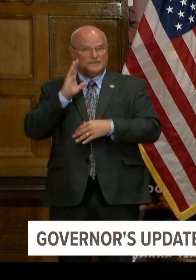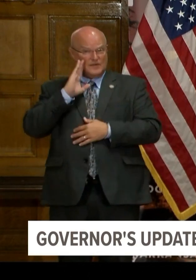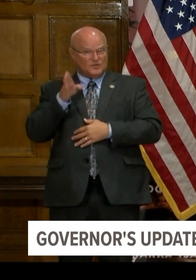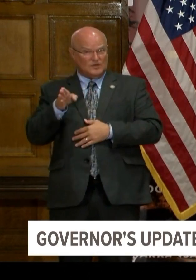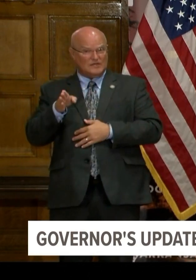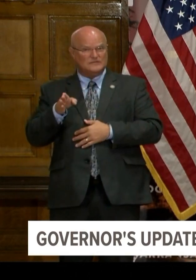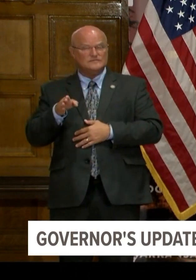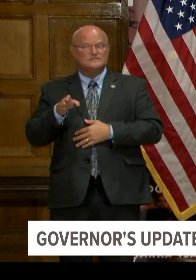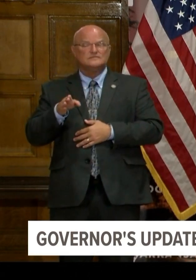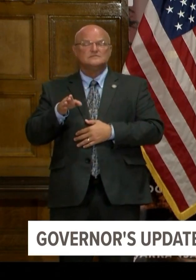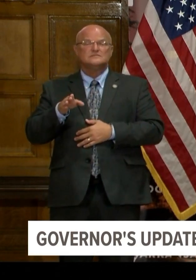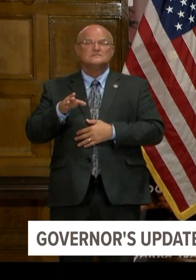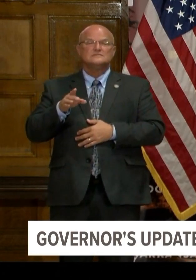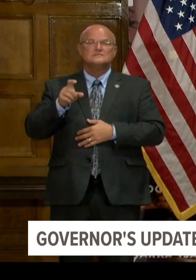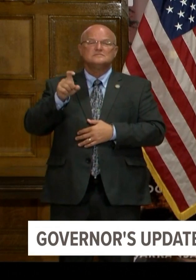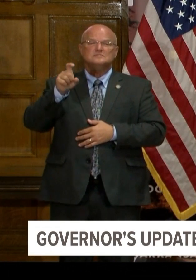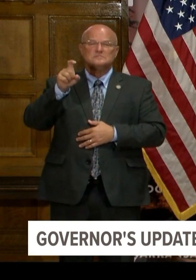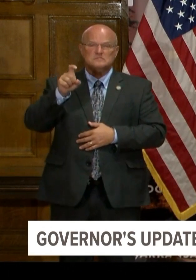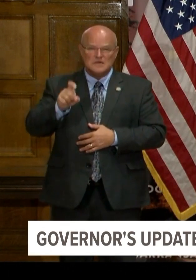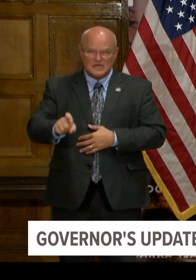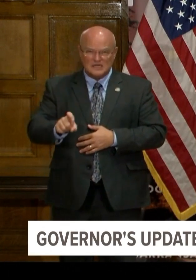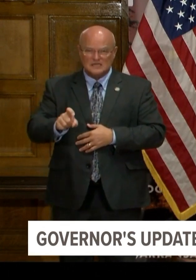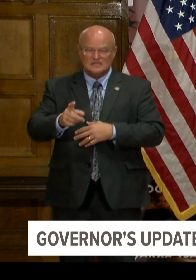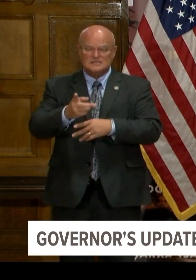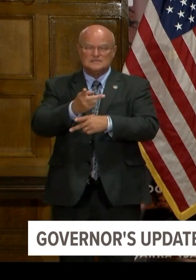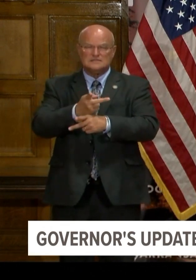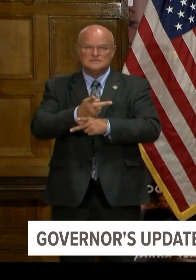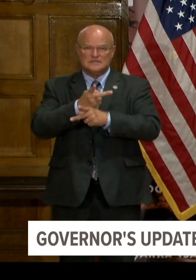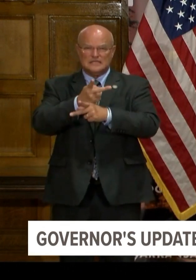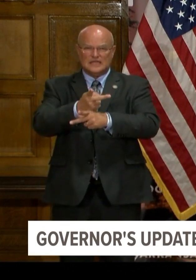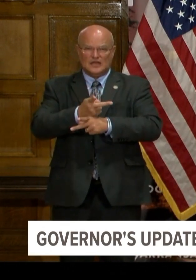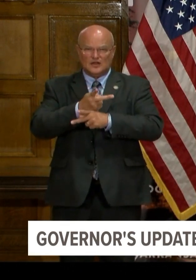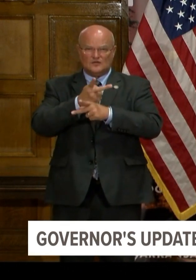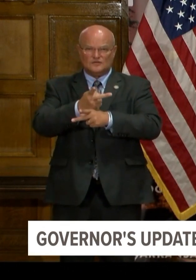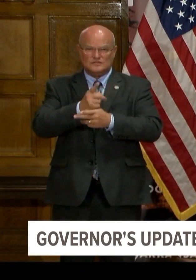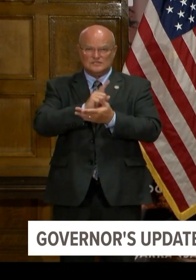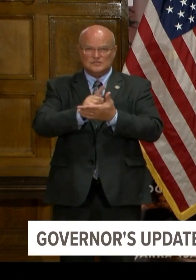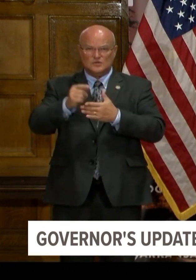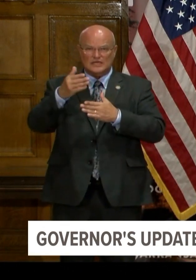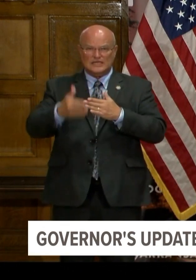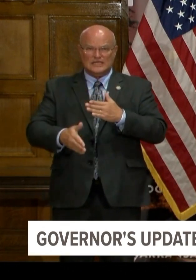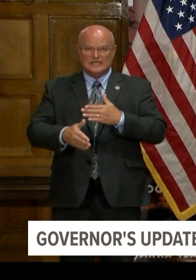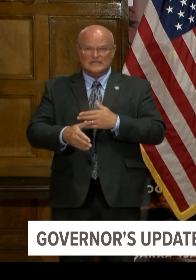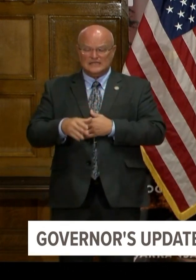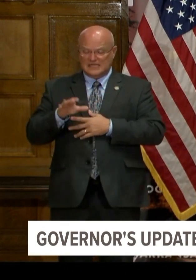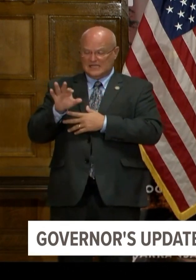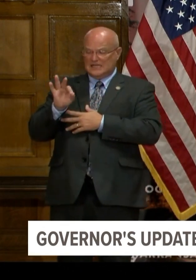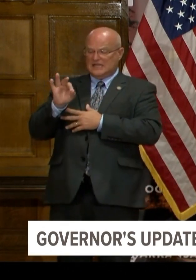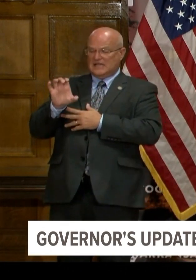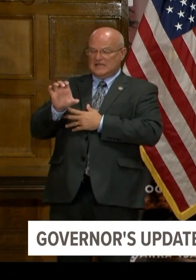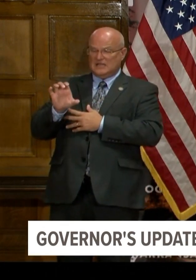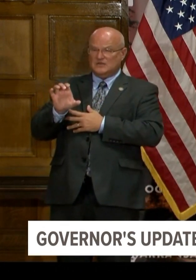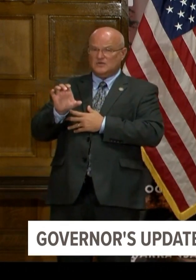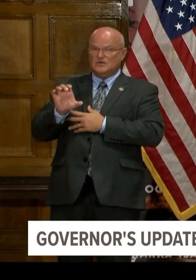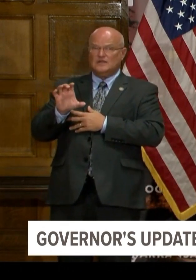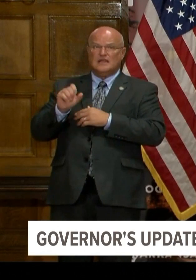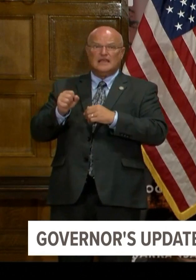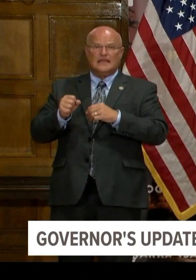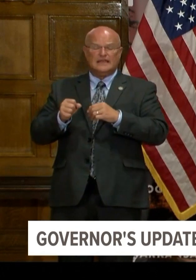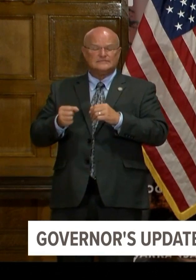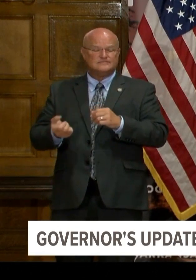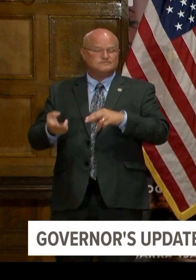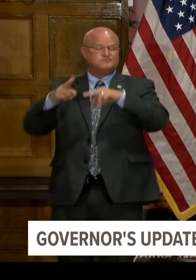you've got to be cautious over this weekend because 900 cases can be 1,500